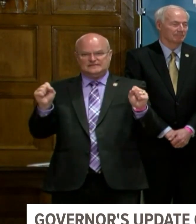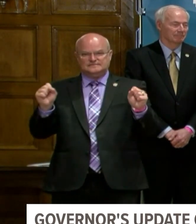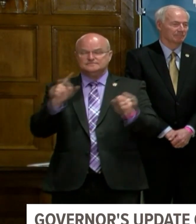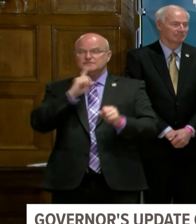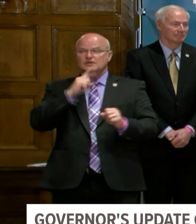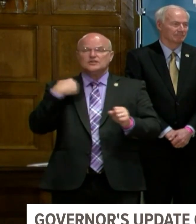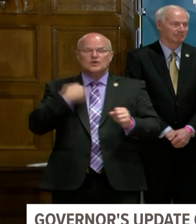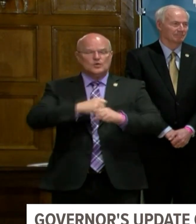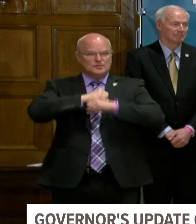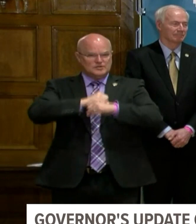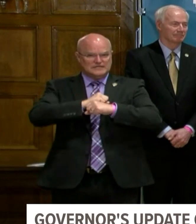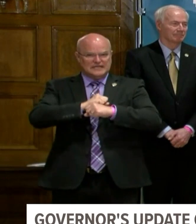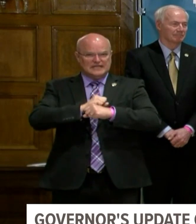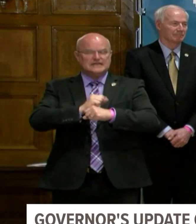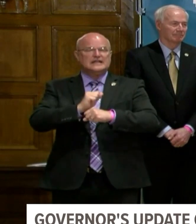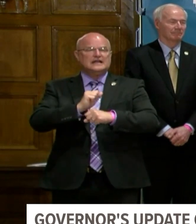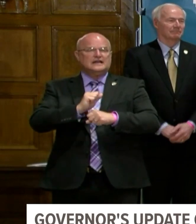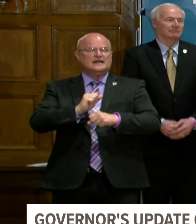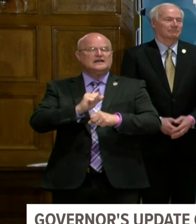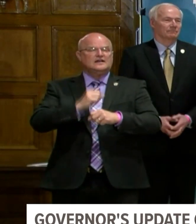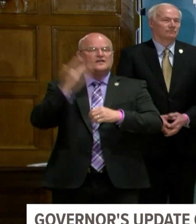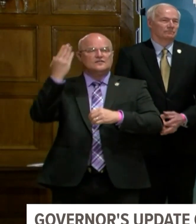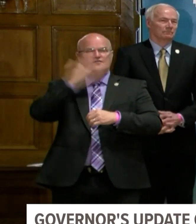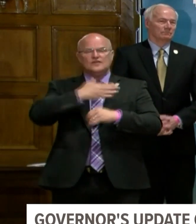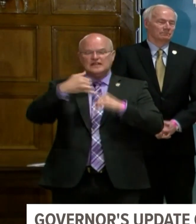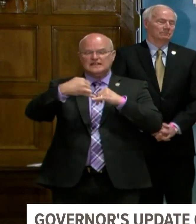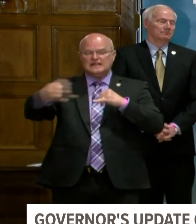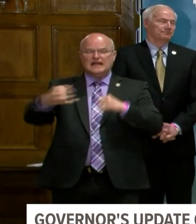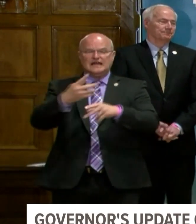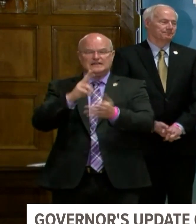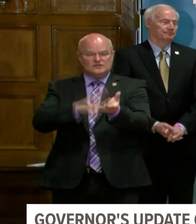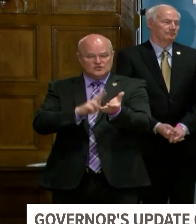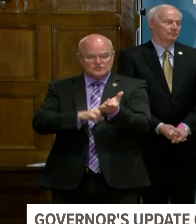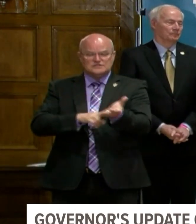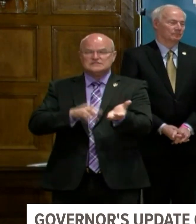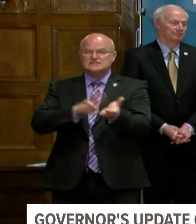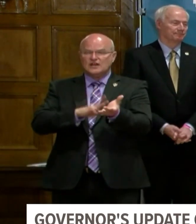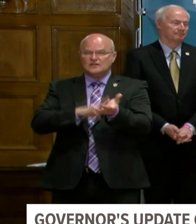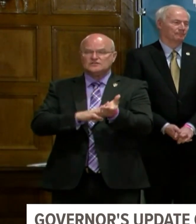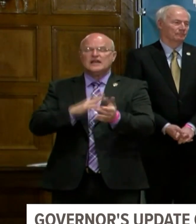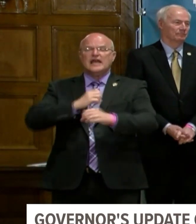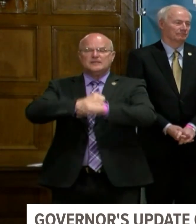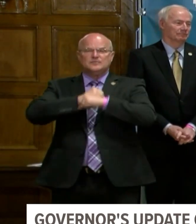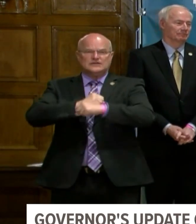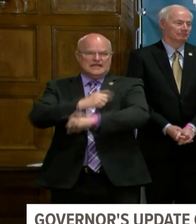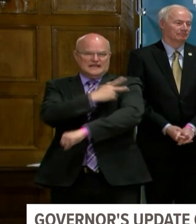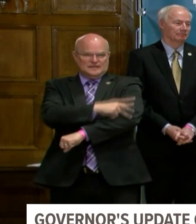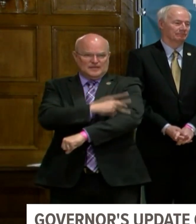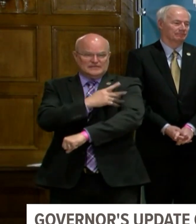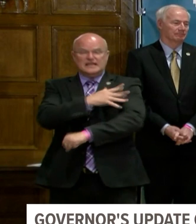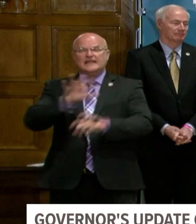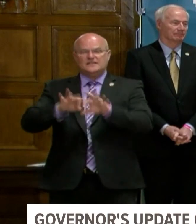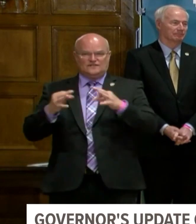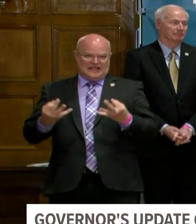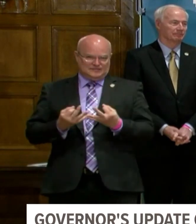sure that we protect our frontline caregivers, also making sure that we protect our patients and our patients'